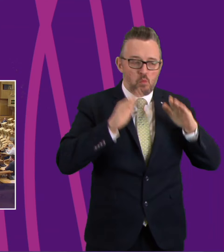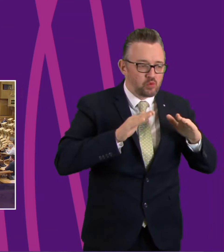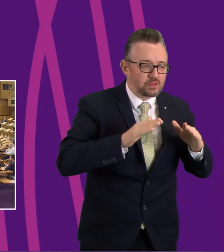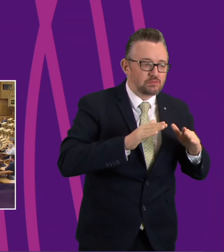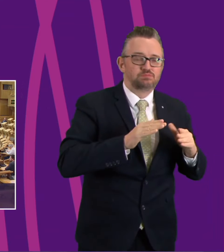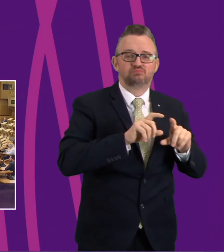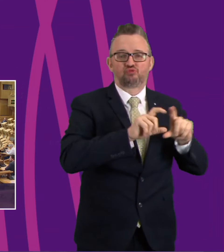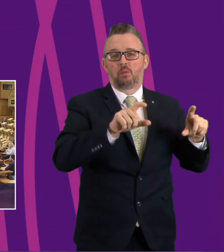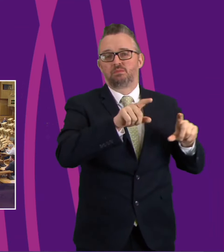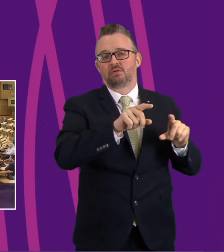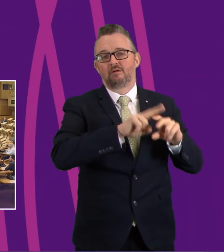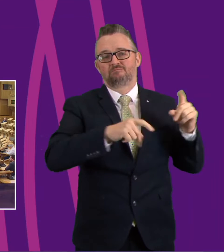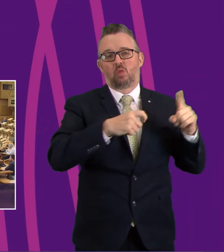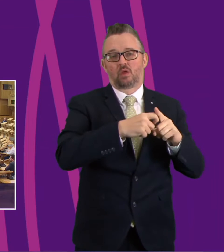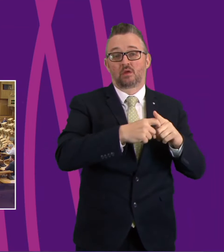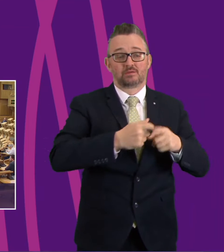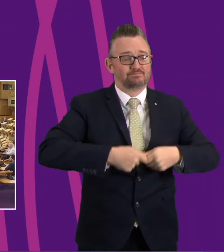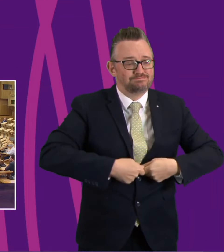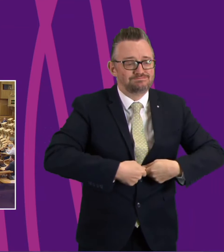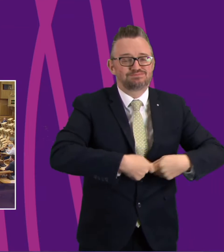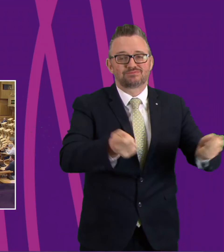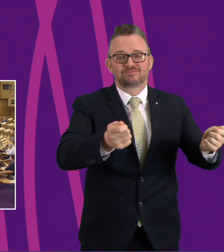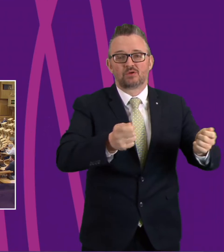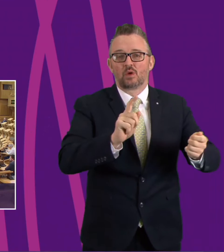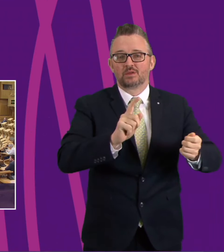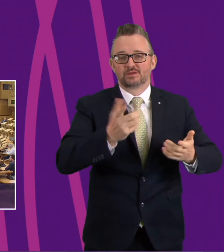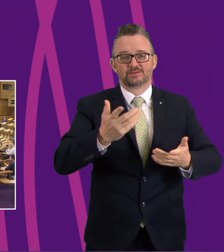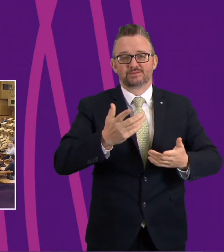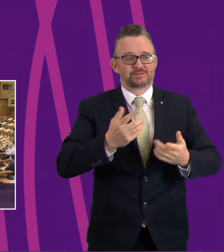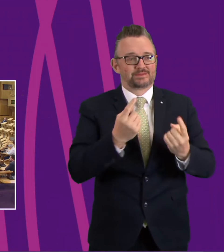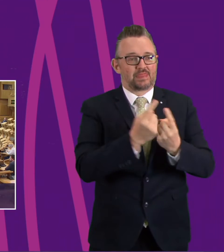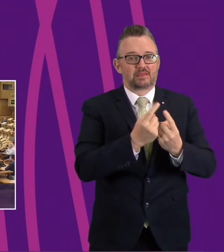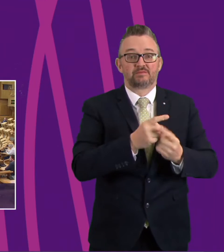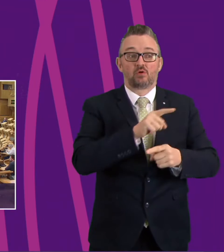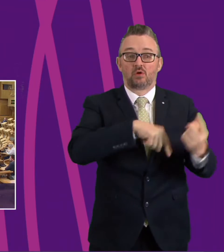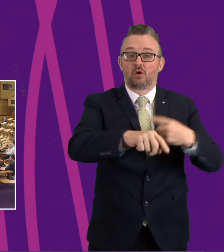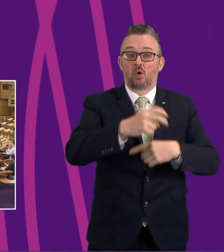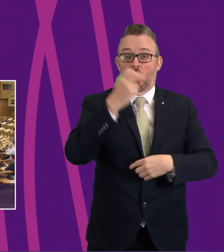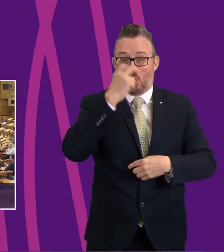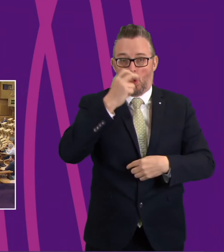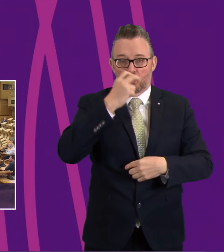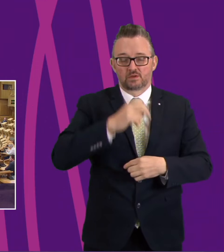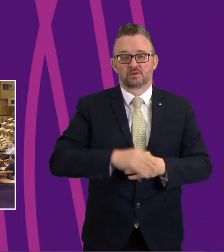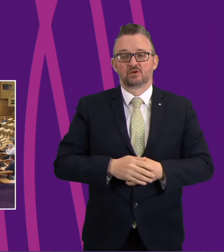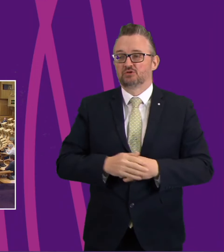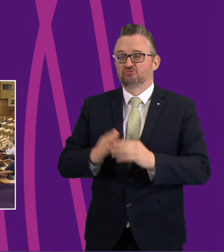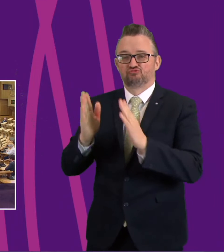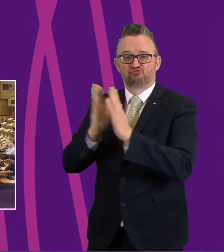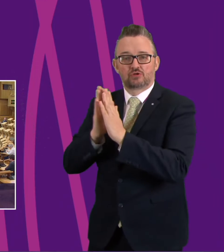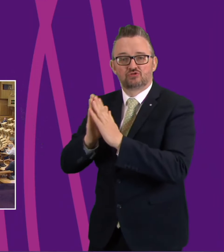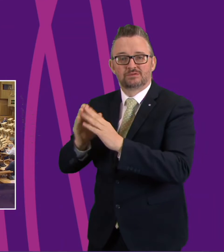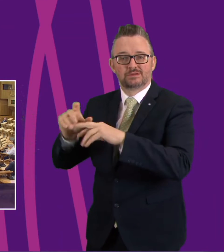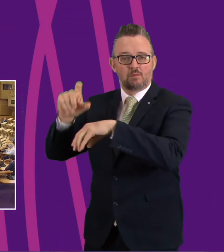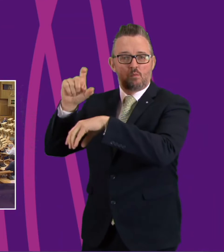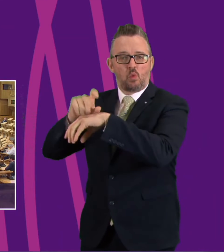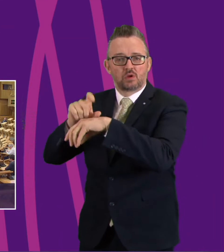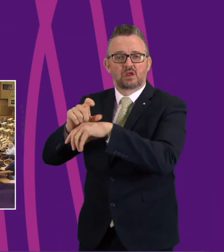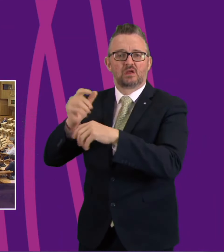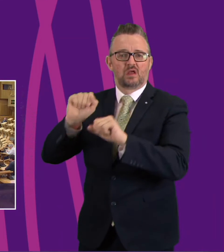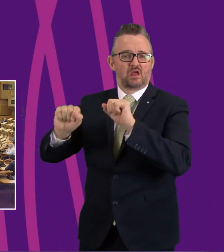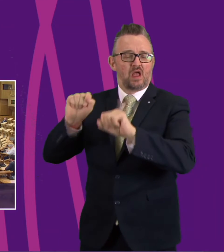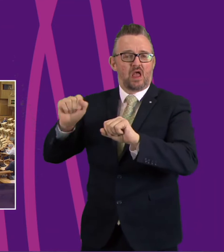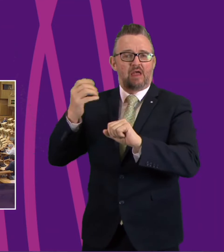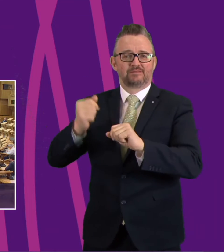and Edinburgh, giving out free COVID-19 survival kits to the elderly, from churches, mosques, temples, gurdwaras